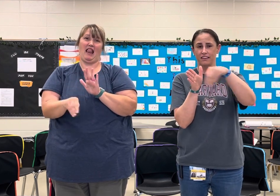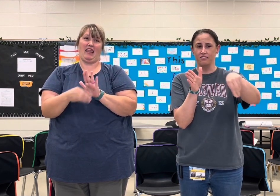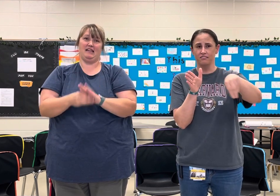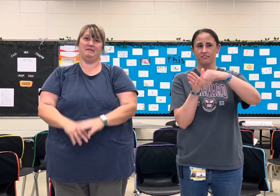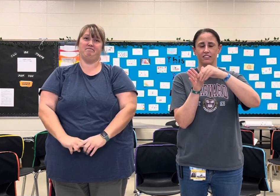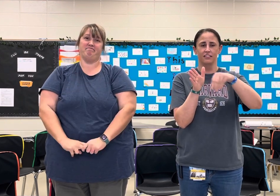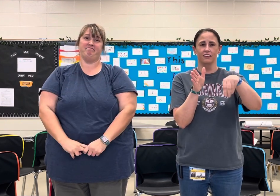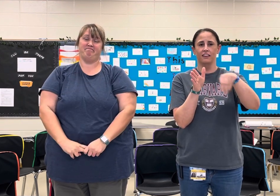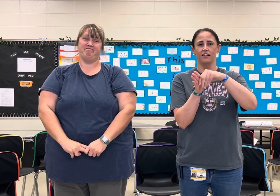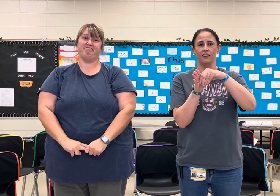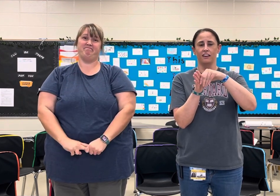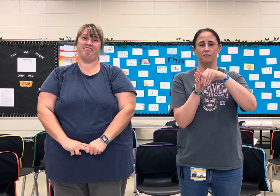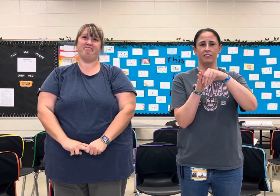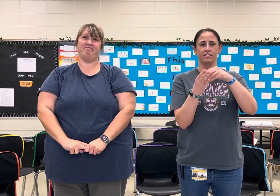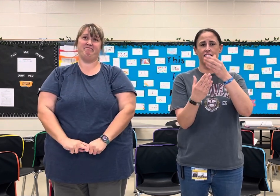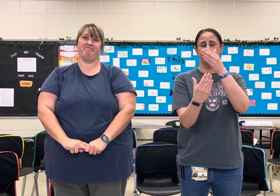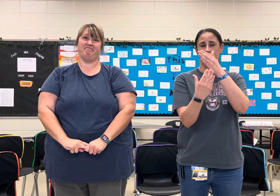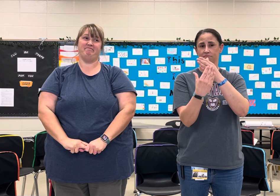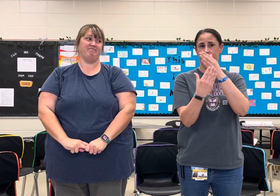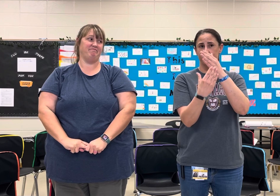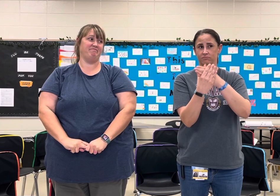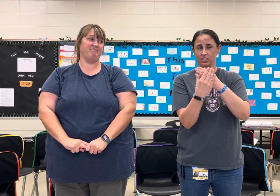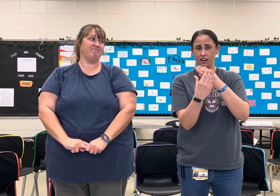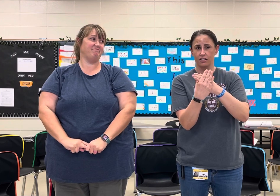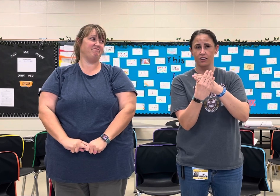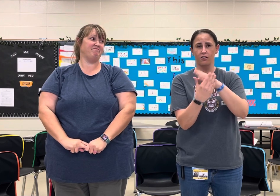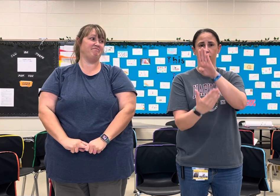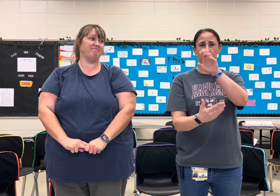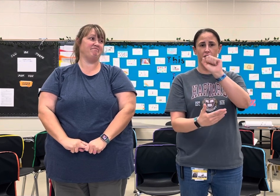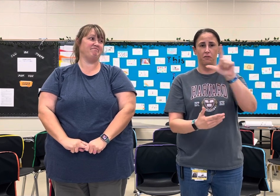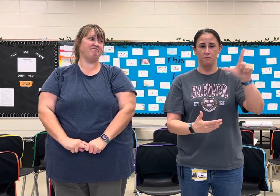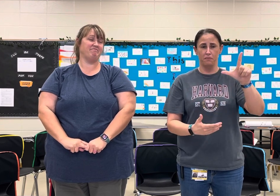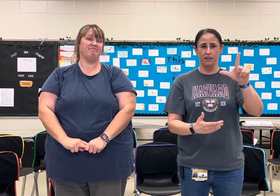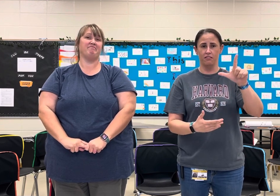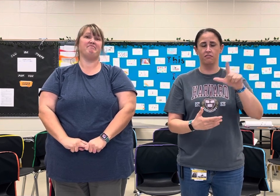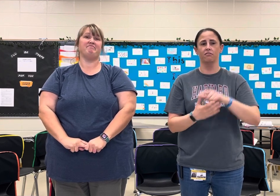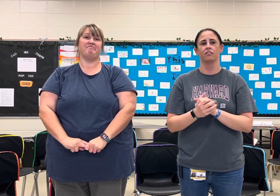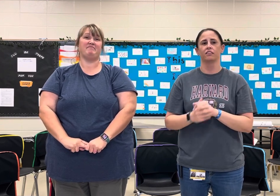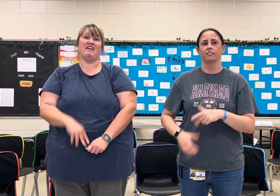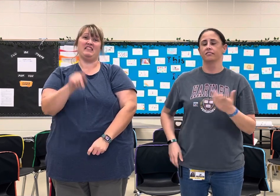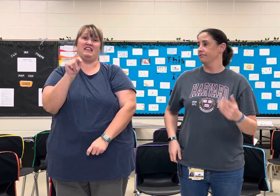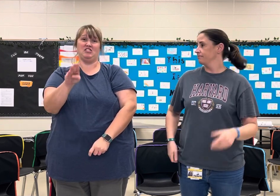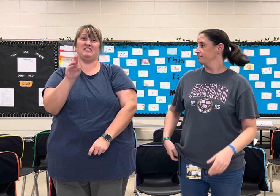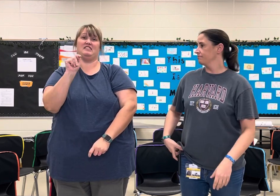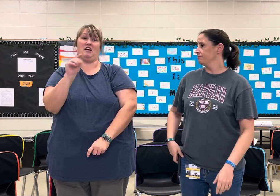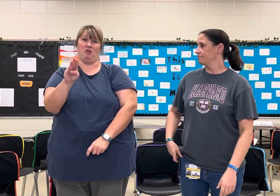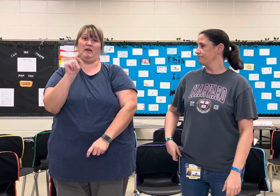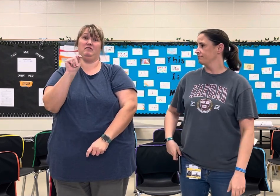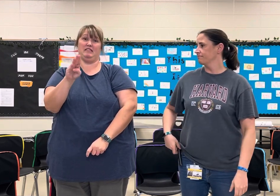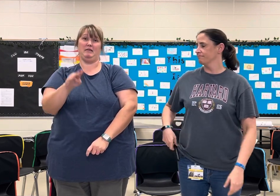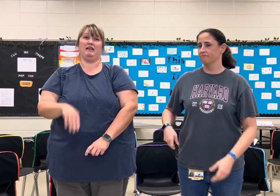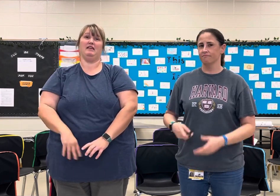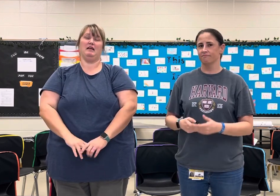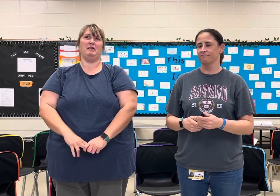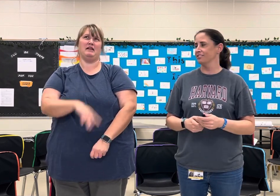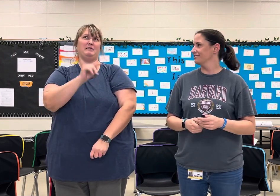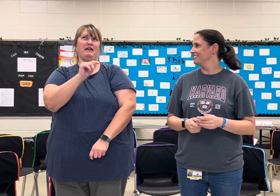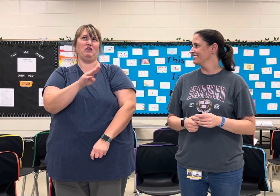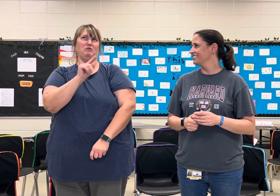Bell. I've seen Taco Bell. I've seen just Taco Bell TV. Not to be confused with Too